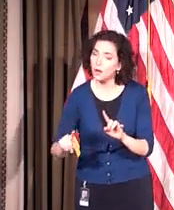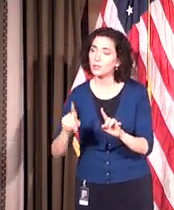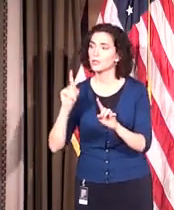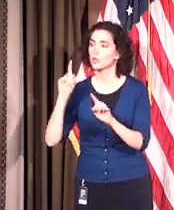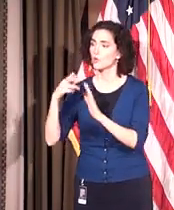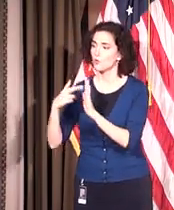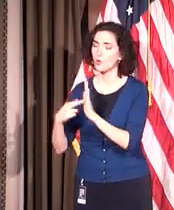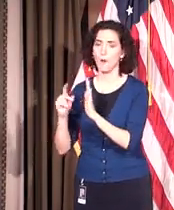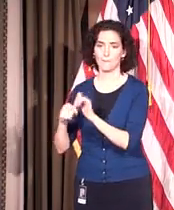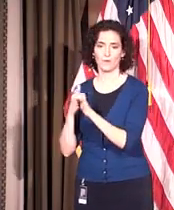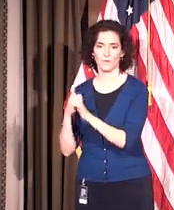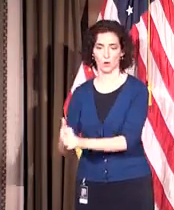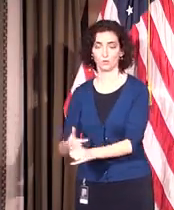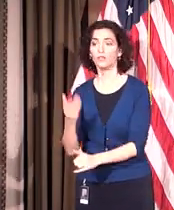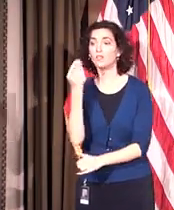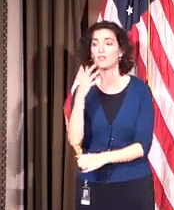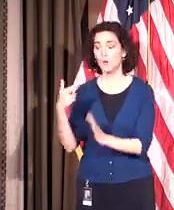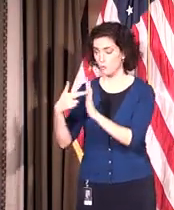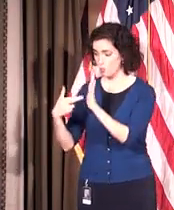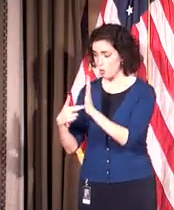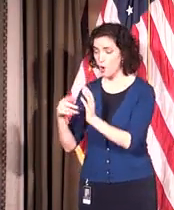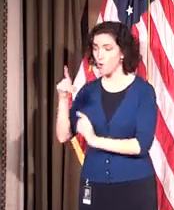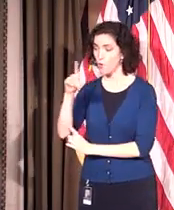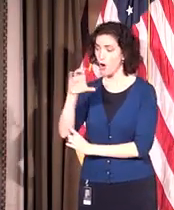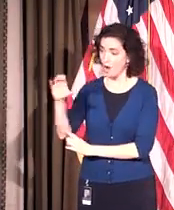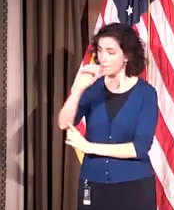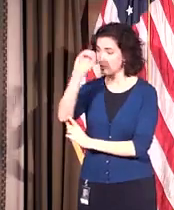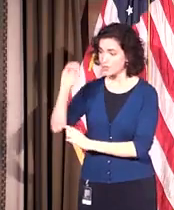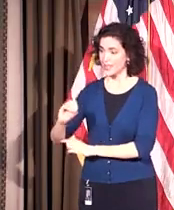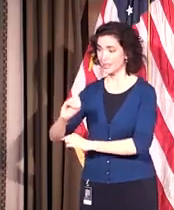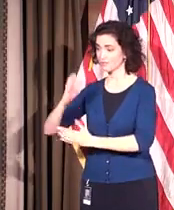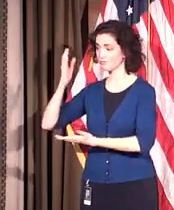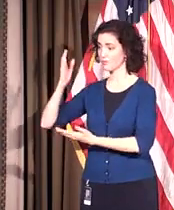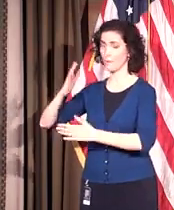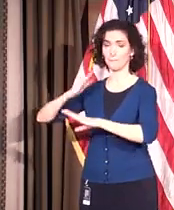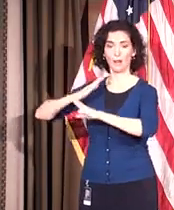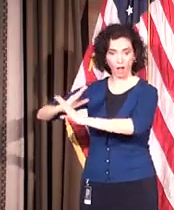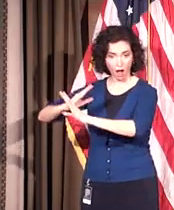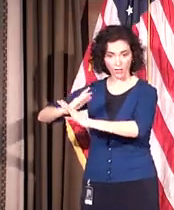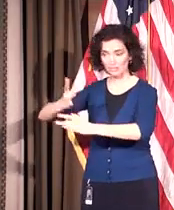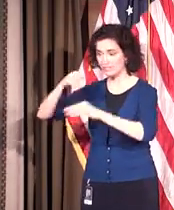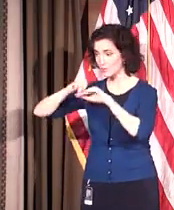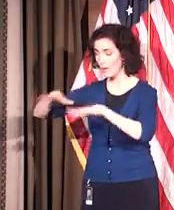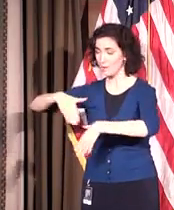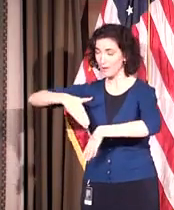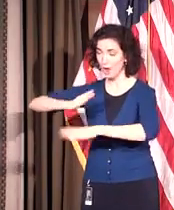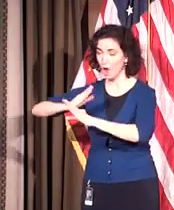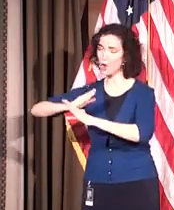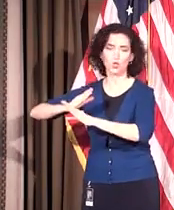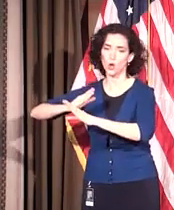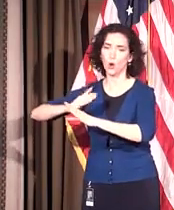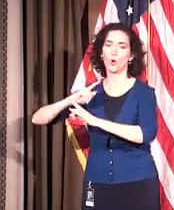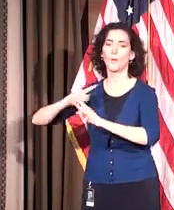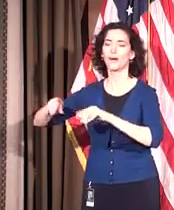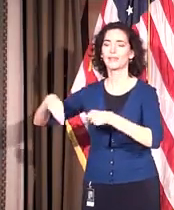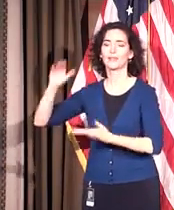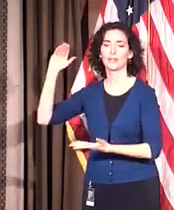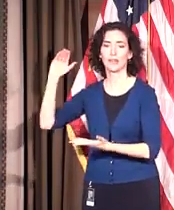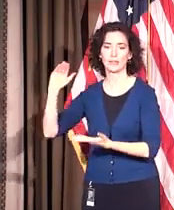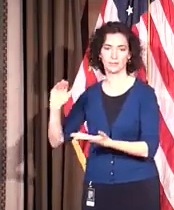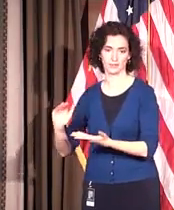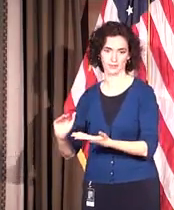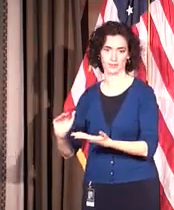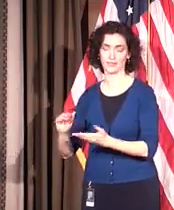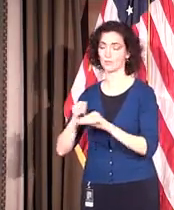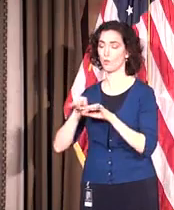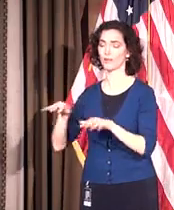mitigation measure is 100%. They're not preventative. They're mitigating and risk reduction measure, and that's important to keep in mind.